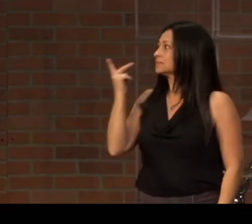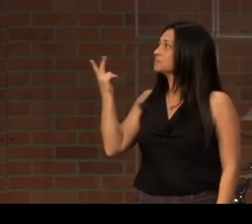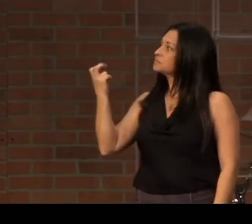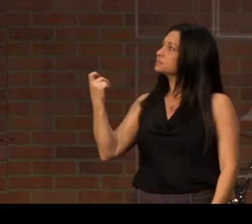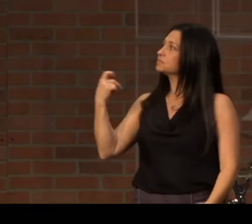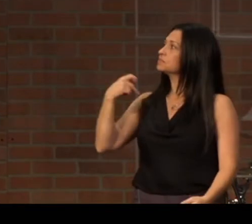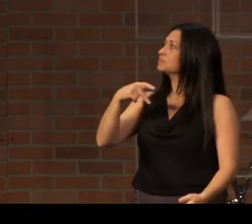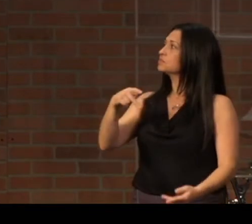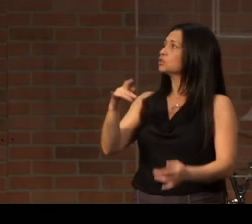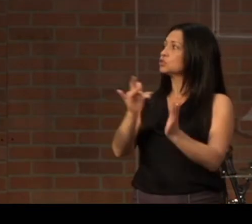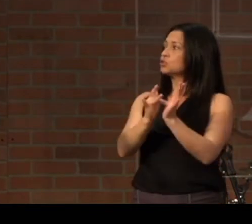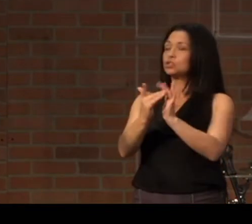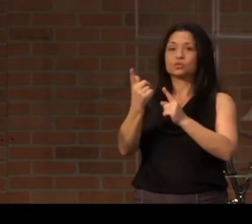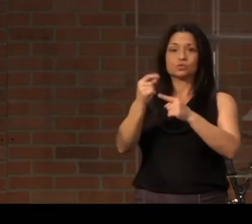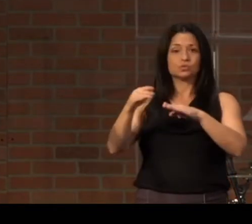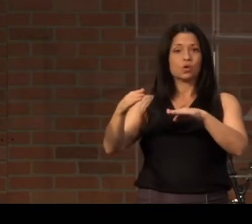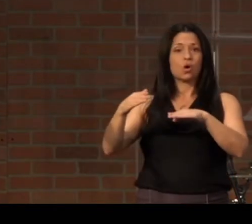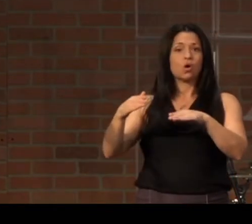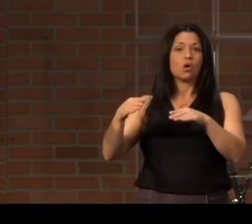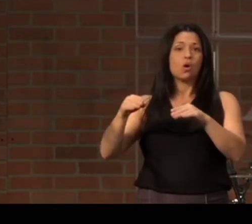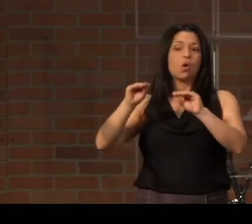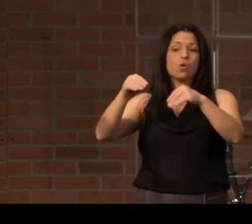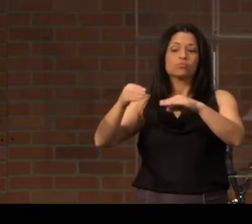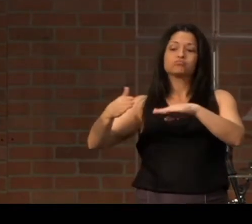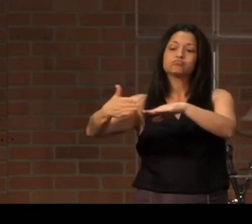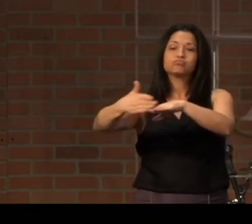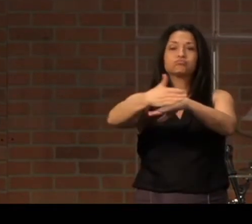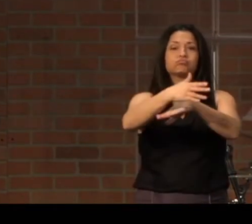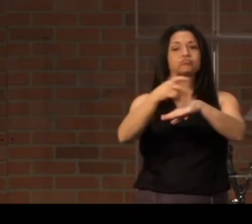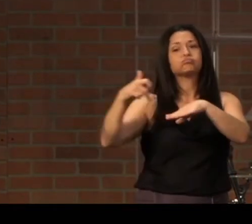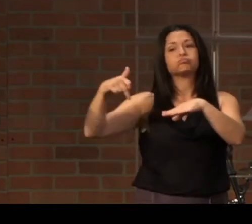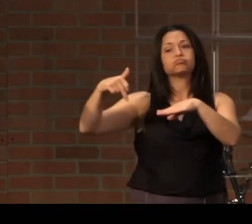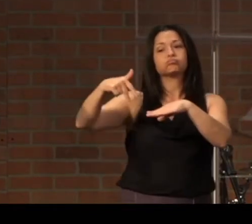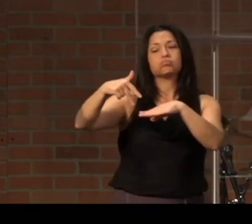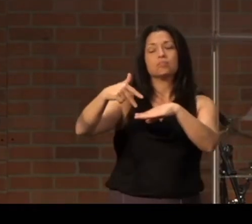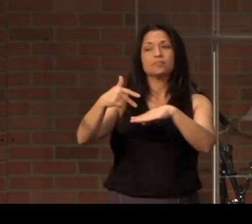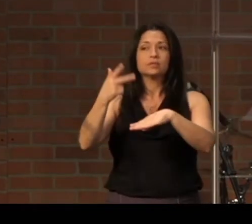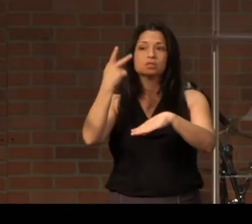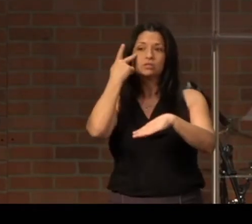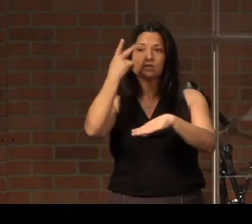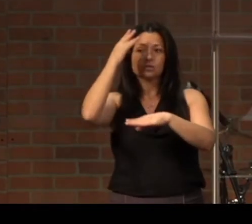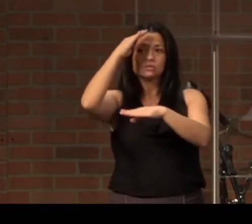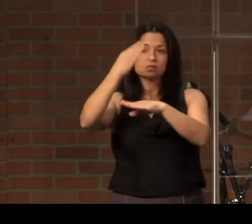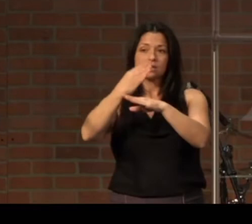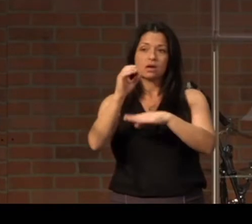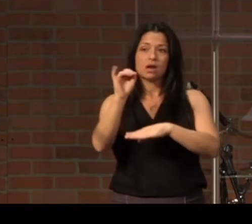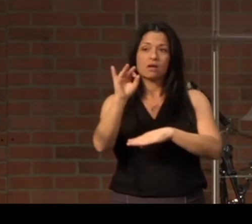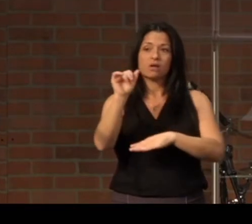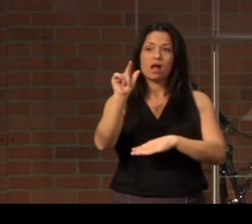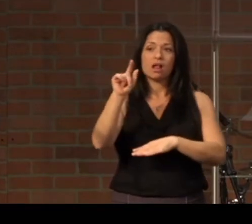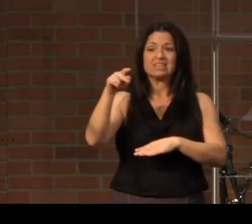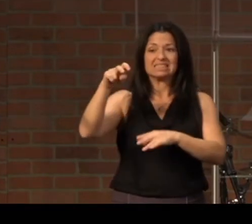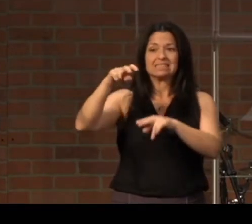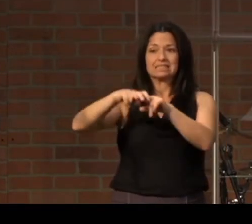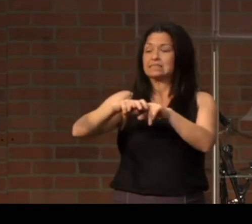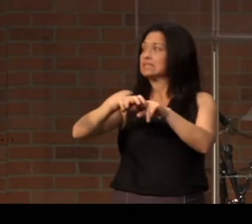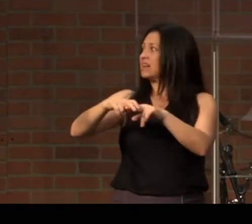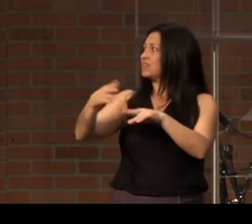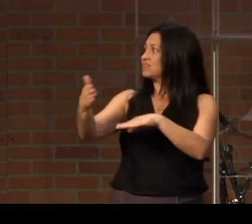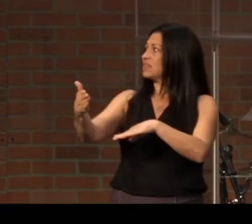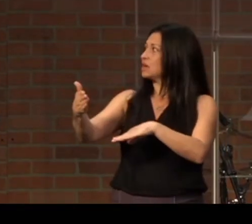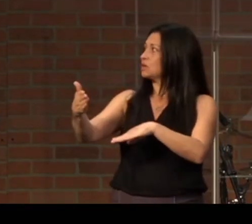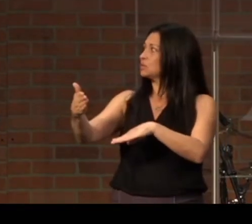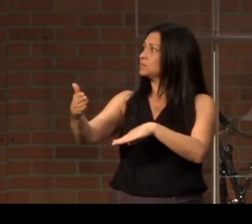him, and he was teaching them. As he passed by, he saw Levi, the son of Alphaeus, sitting in the tax booth, and he said to him, follow me.